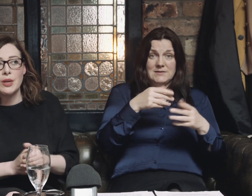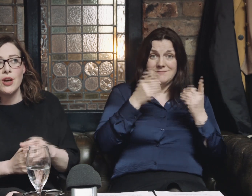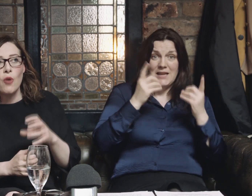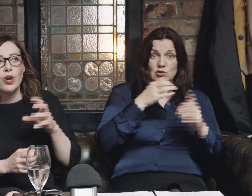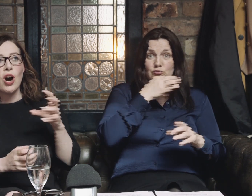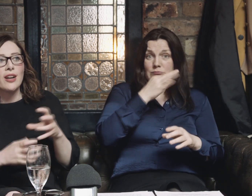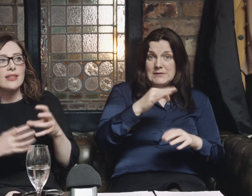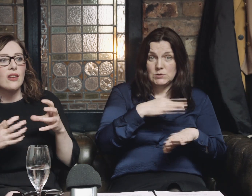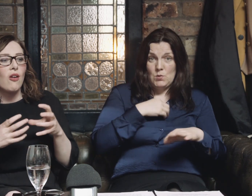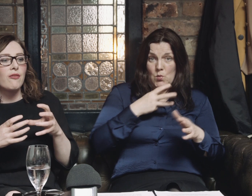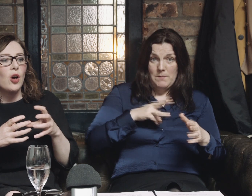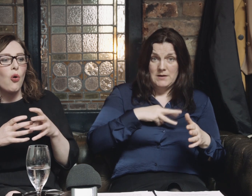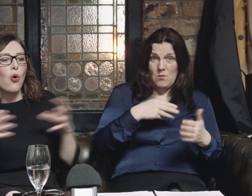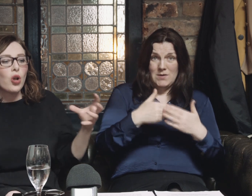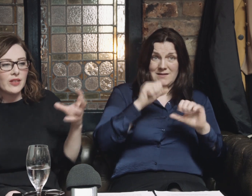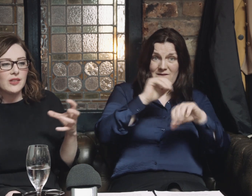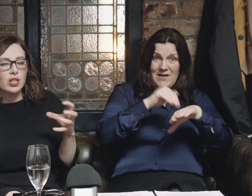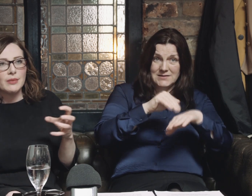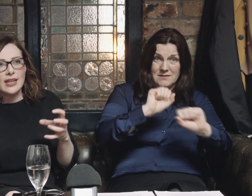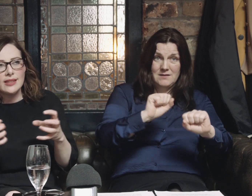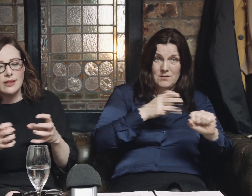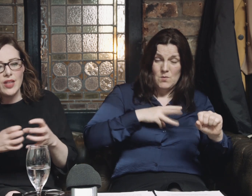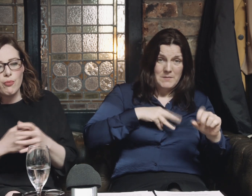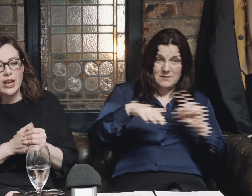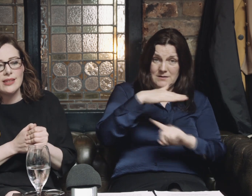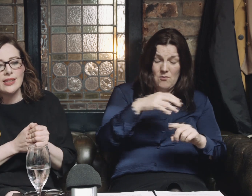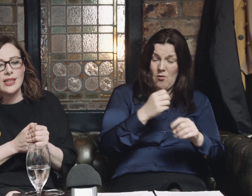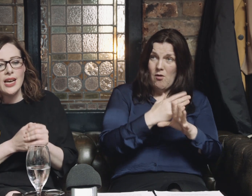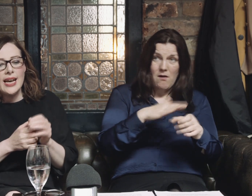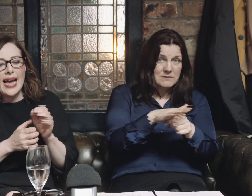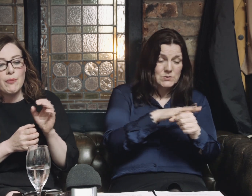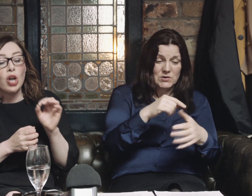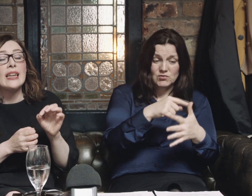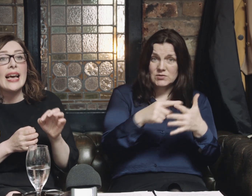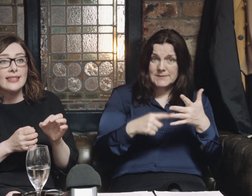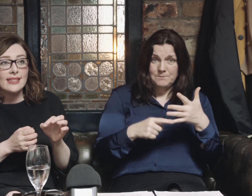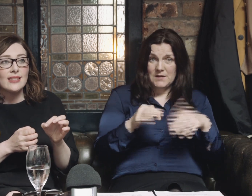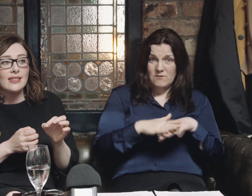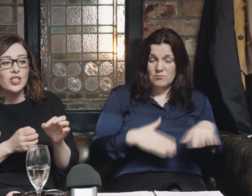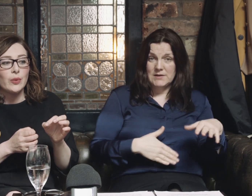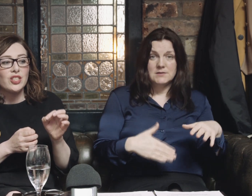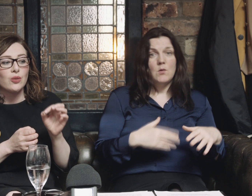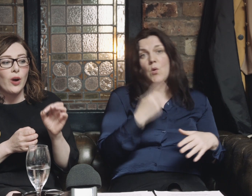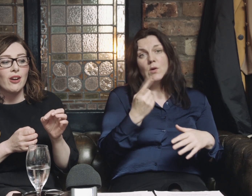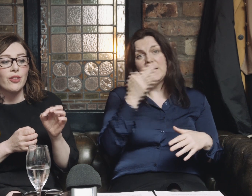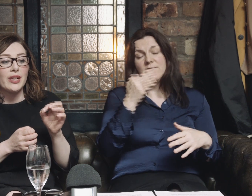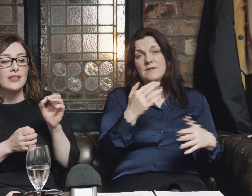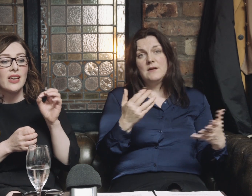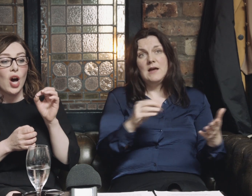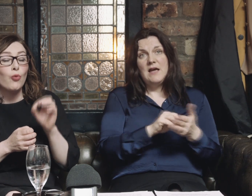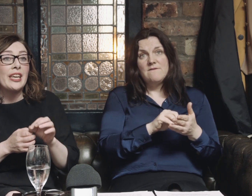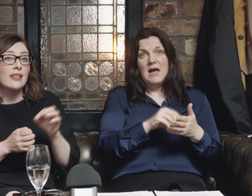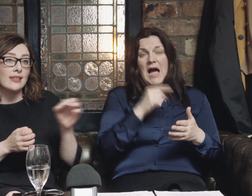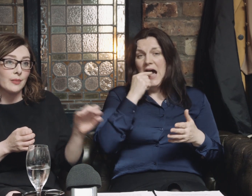to the woman, regardless of all of the circumstances of that pregnancy, unless it's a situation where there